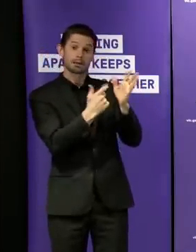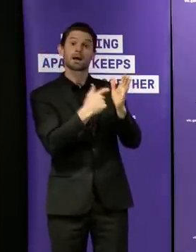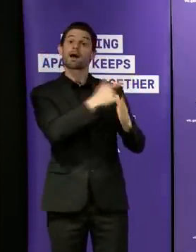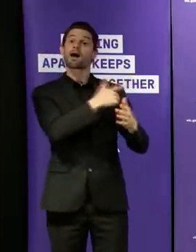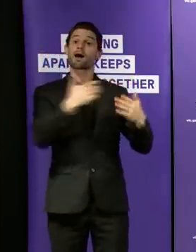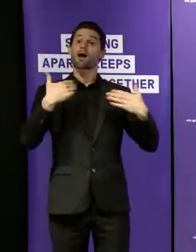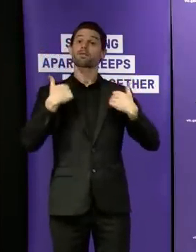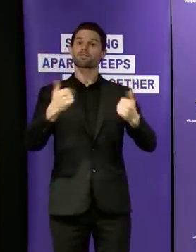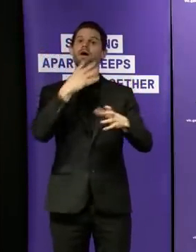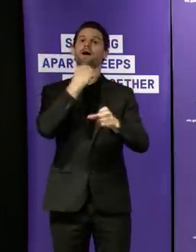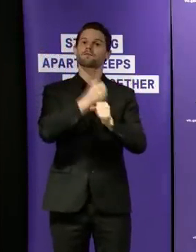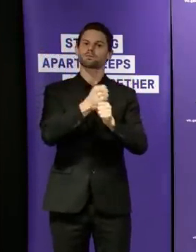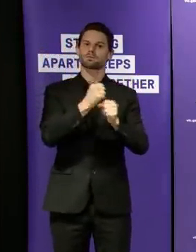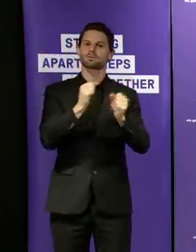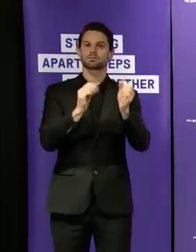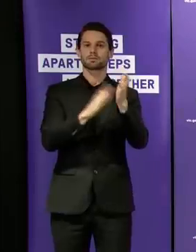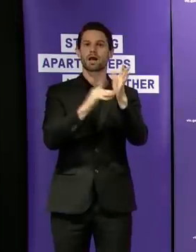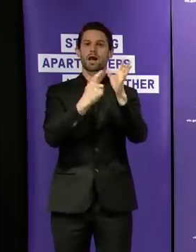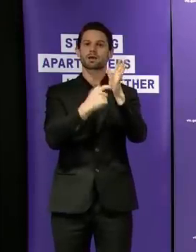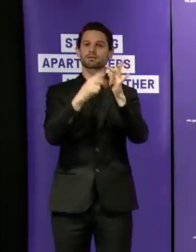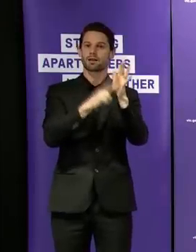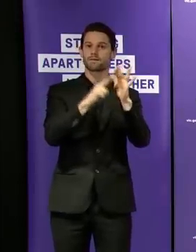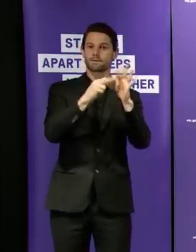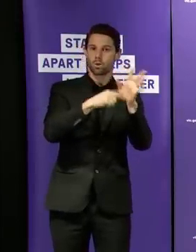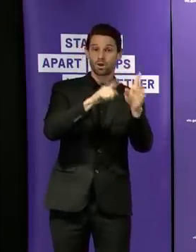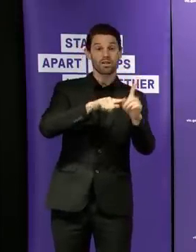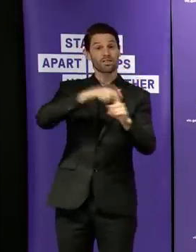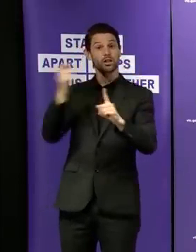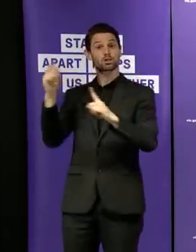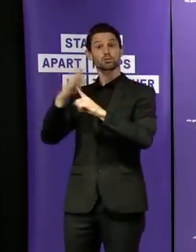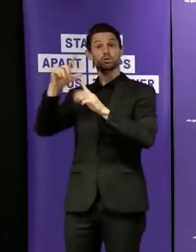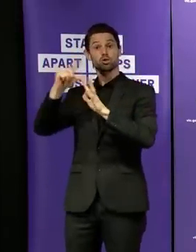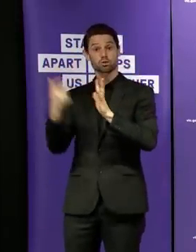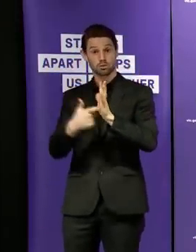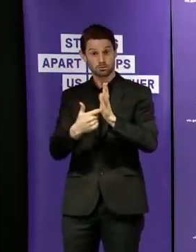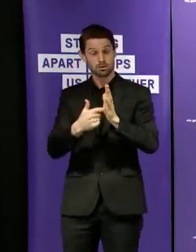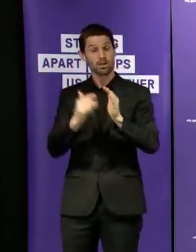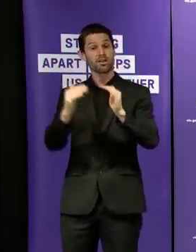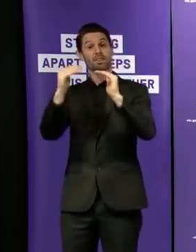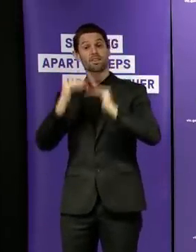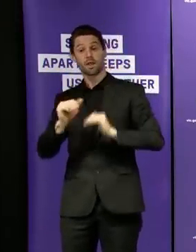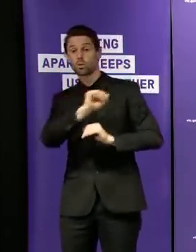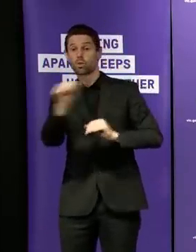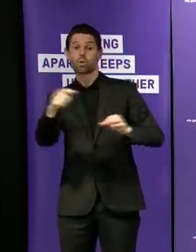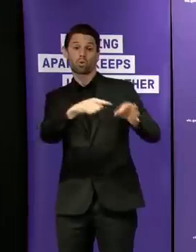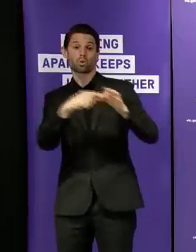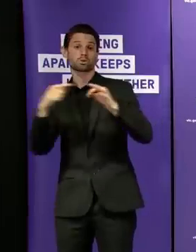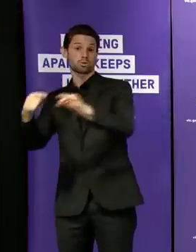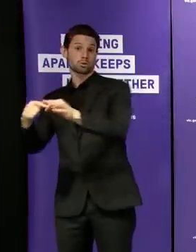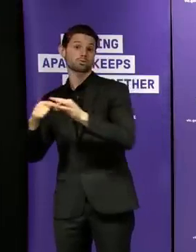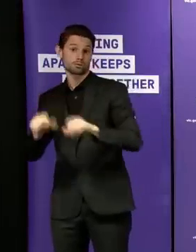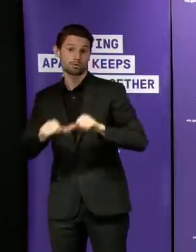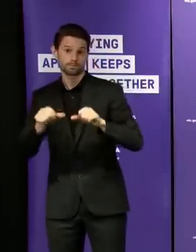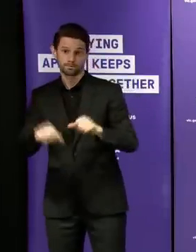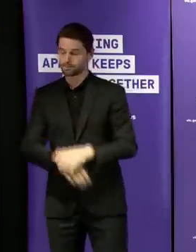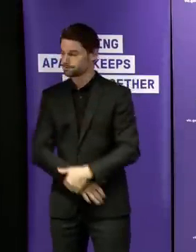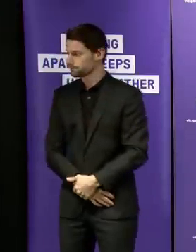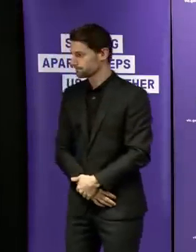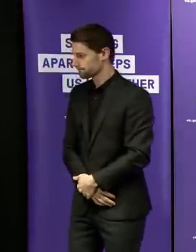Health Minister, and then perhaps the Chief Health Officer can add to his comments, and we can take any and all questions that you have.